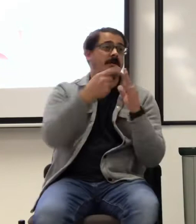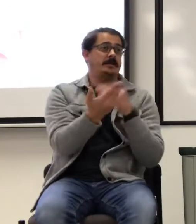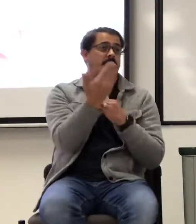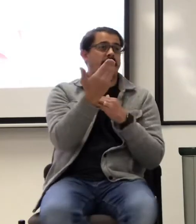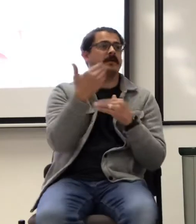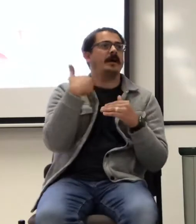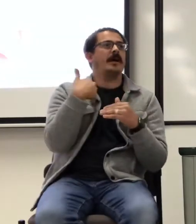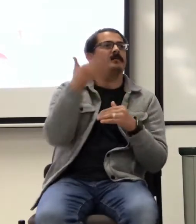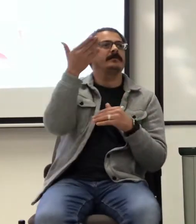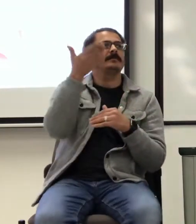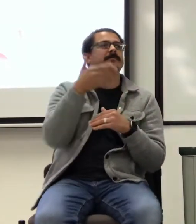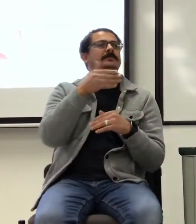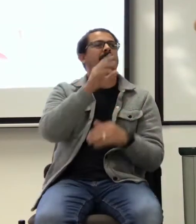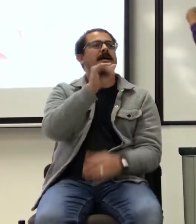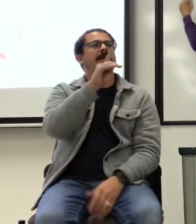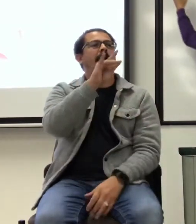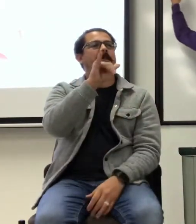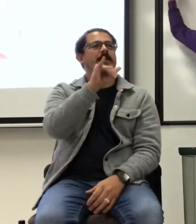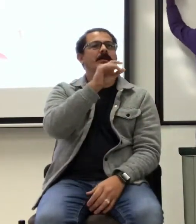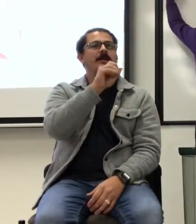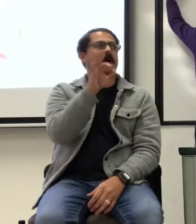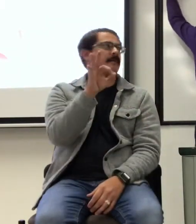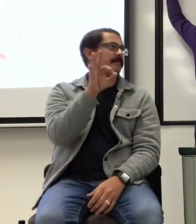Anatomy of the respiratory system.